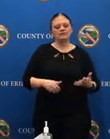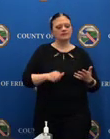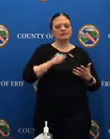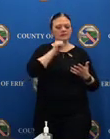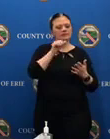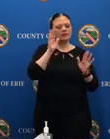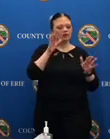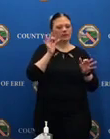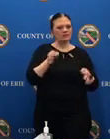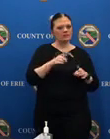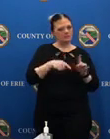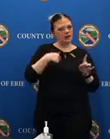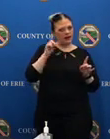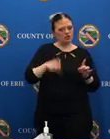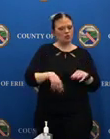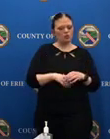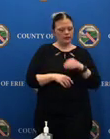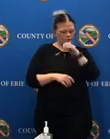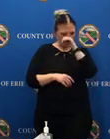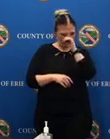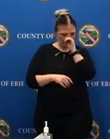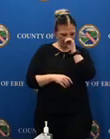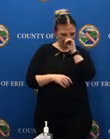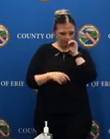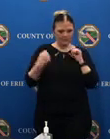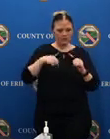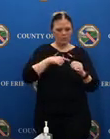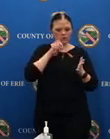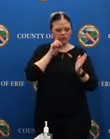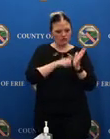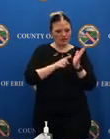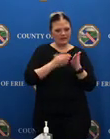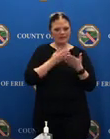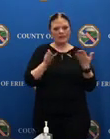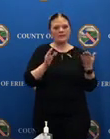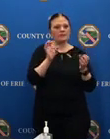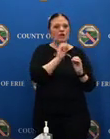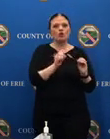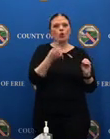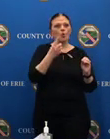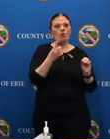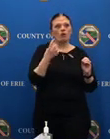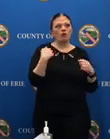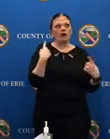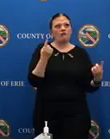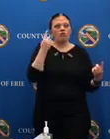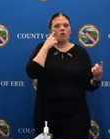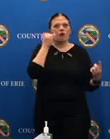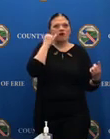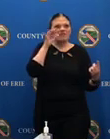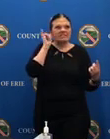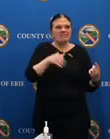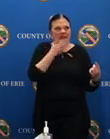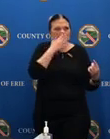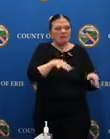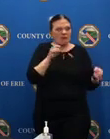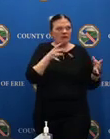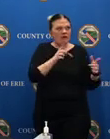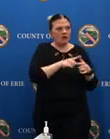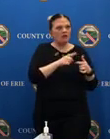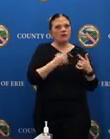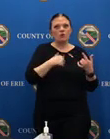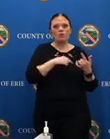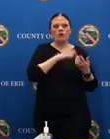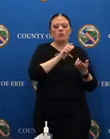but I had to make that decision. We're looking at things that no one ever thought, if we get so bad, that we might convert a